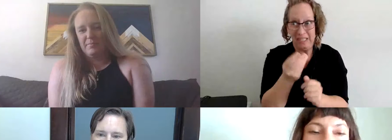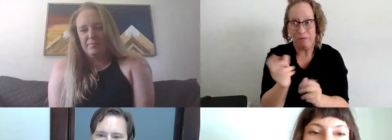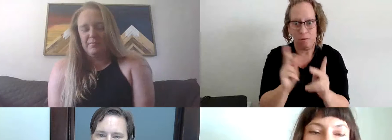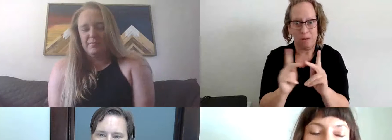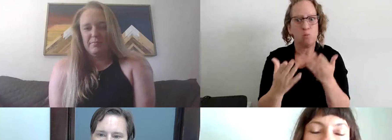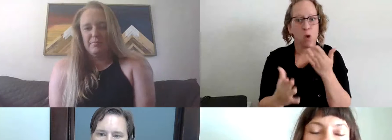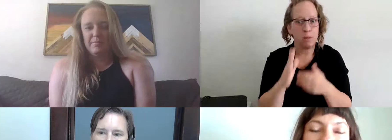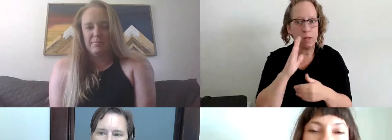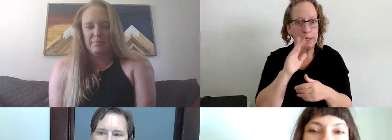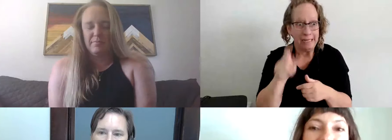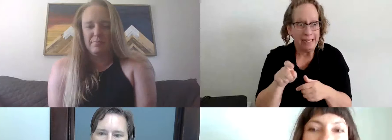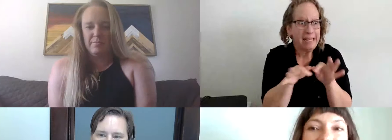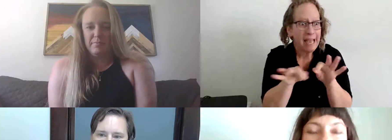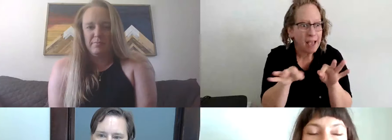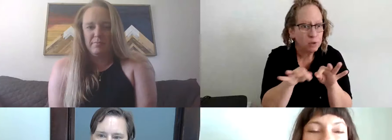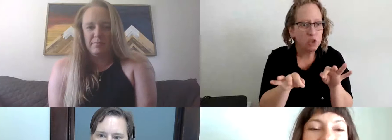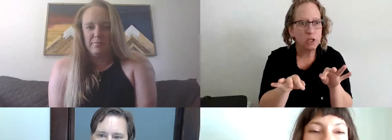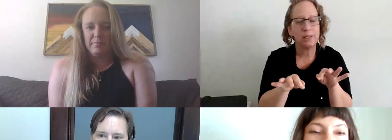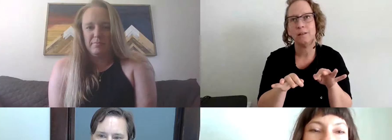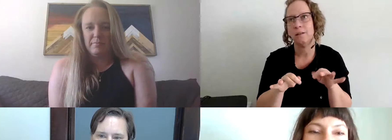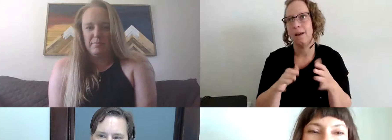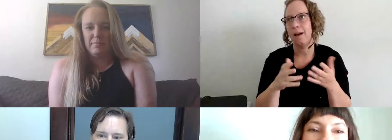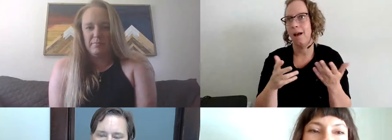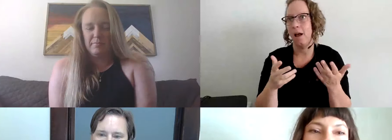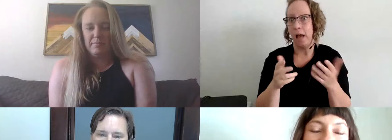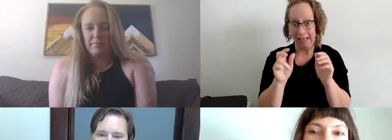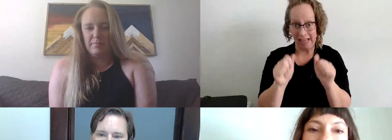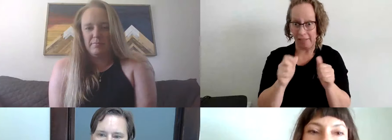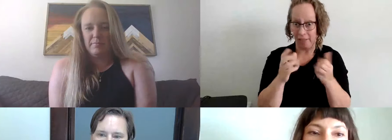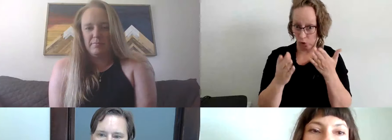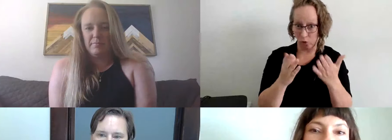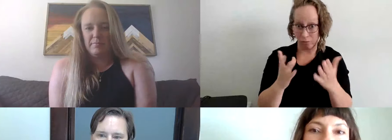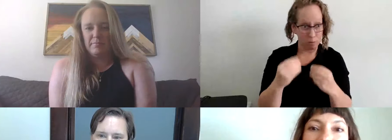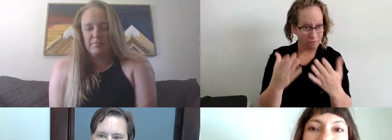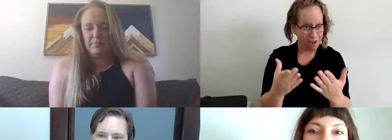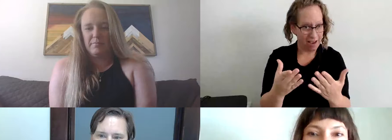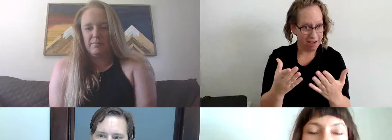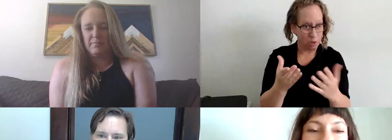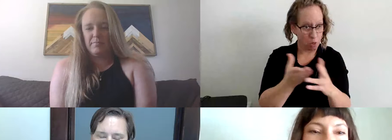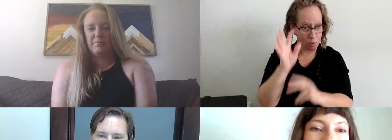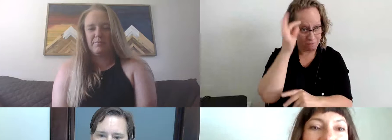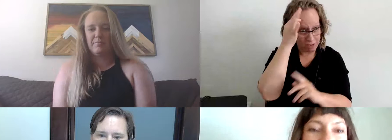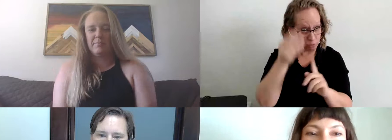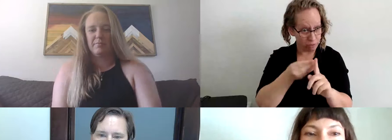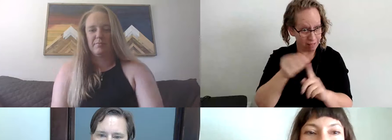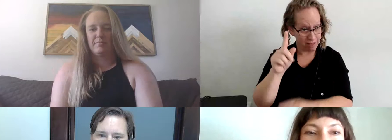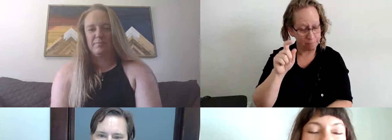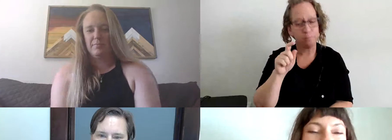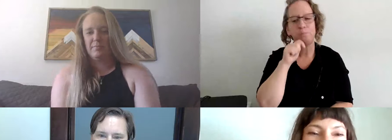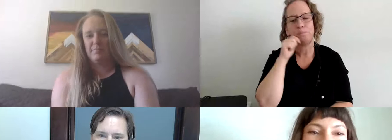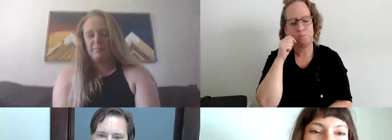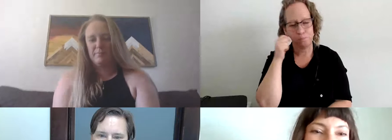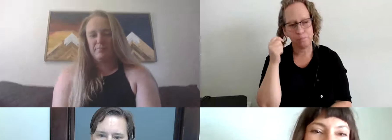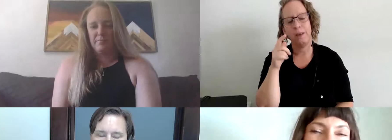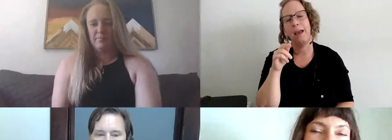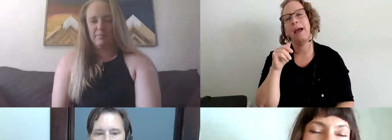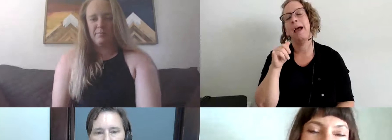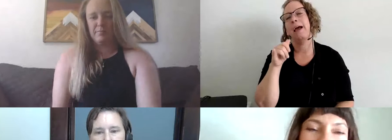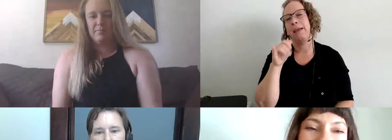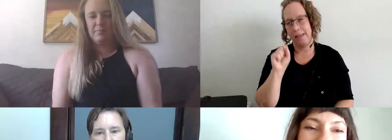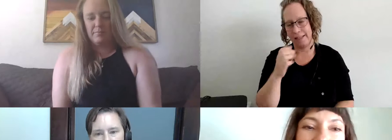that probably need captions, can that service be provided through Fed Relay? Yeah, so this is